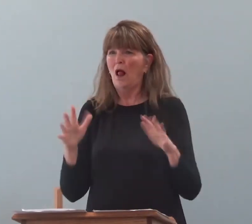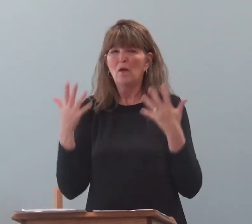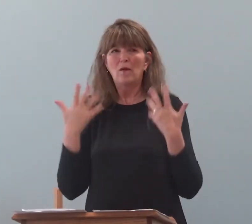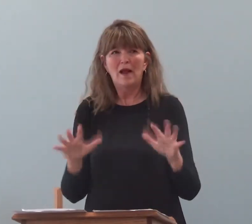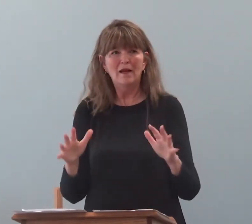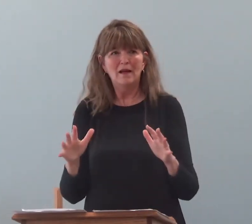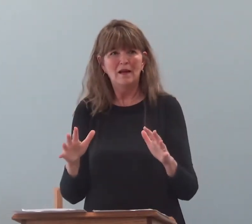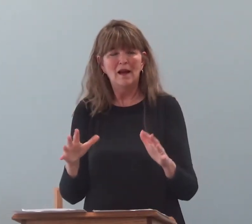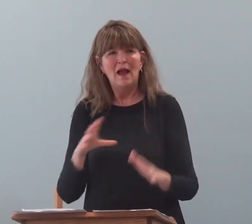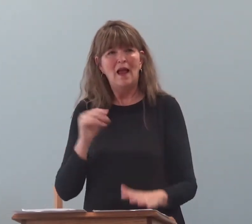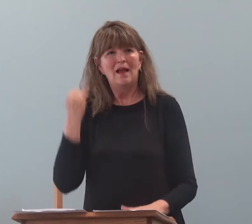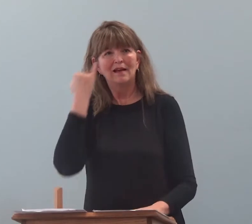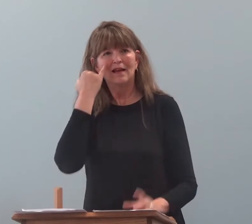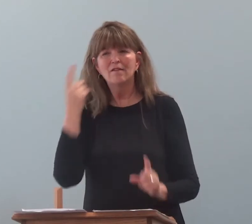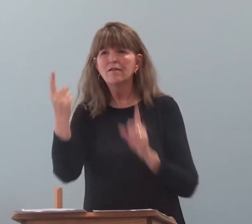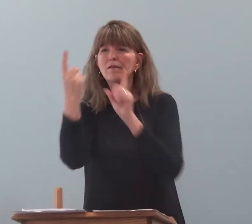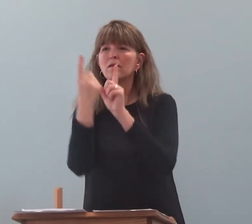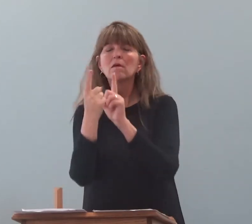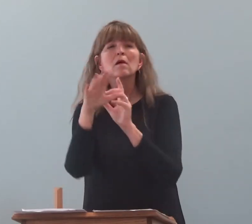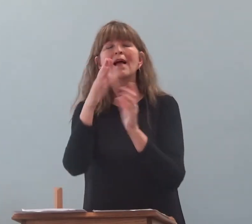life is challenging enough already.